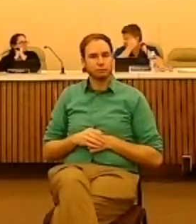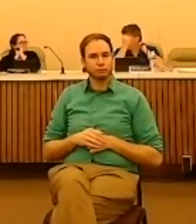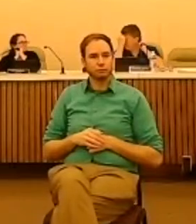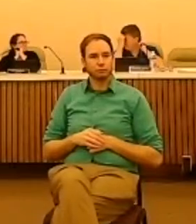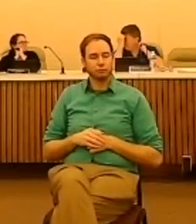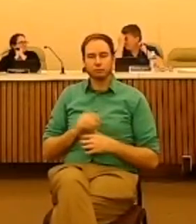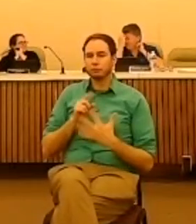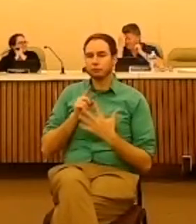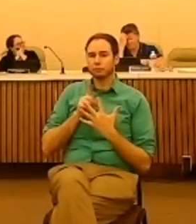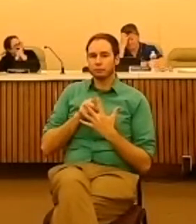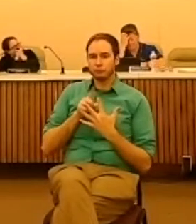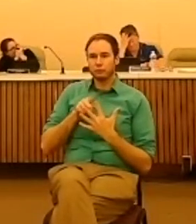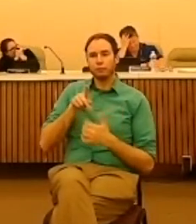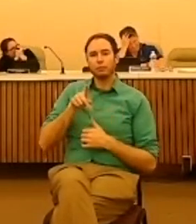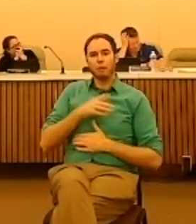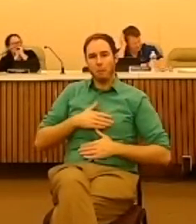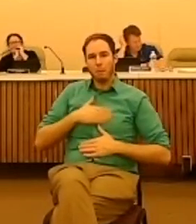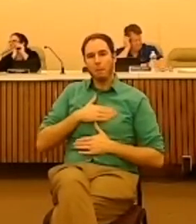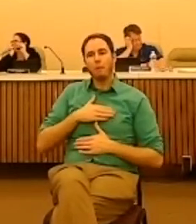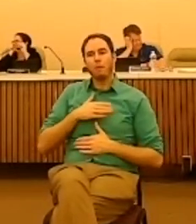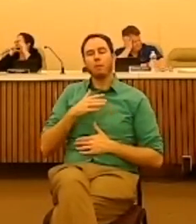Okay, Parks and Recreation.